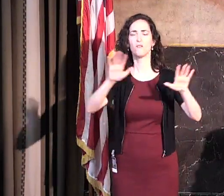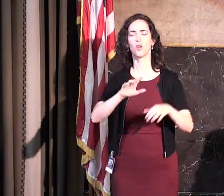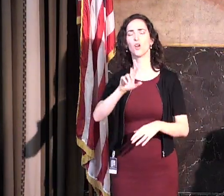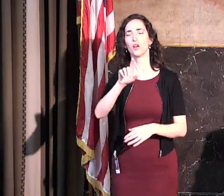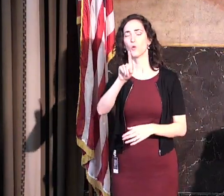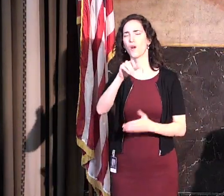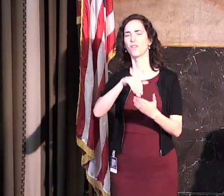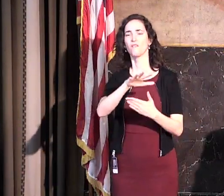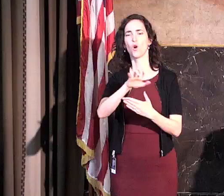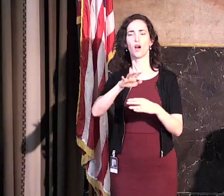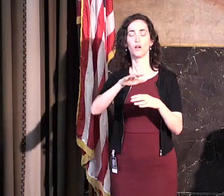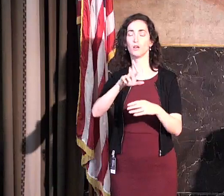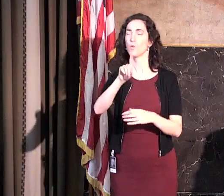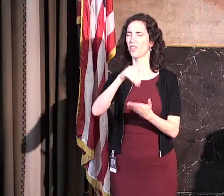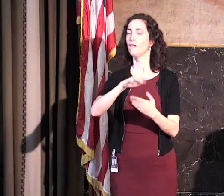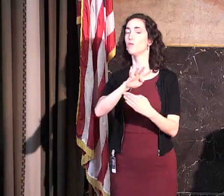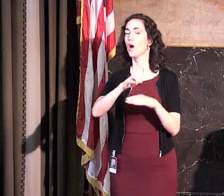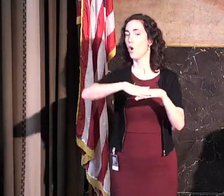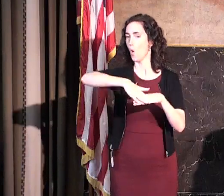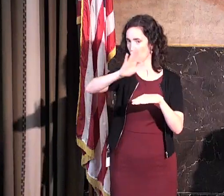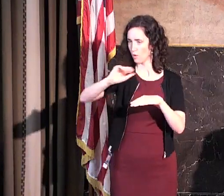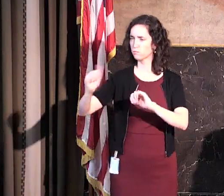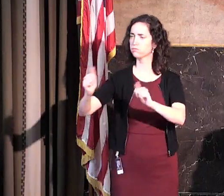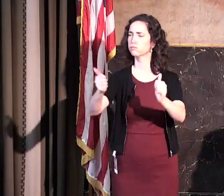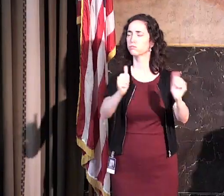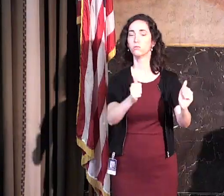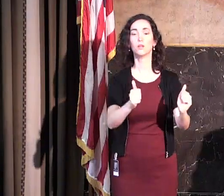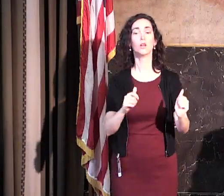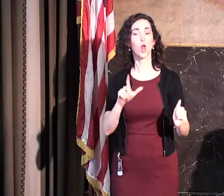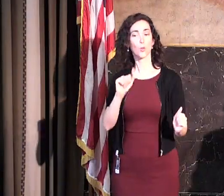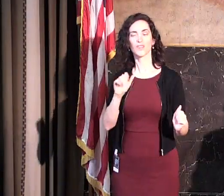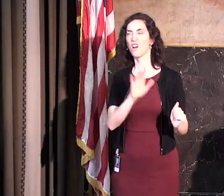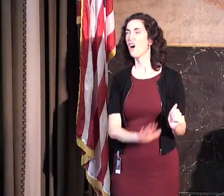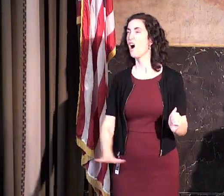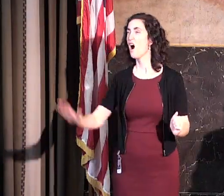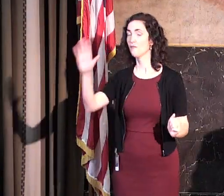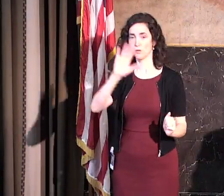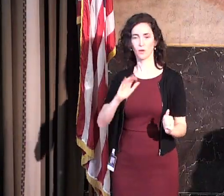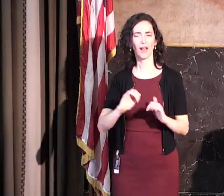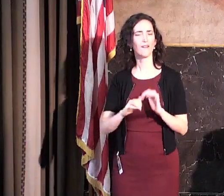64 parishes in the state of Louisiana. You can go to